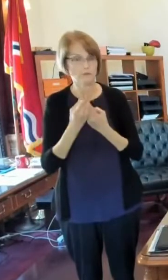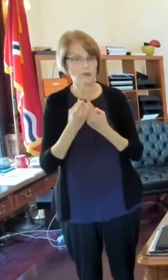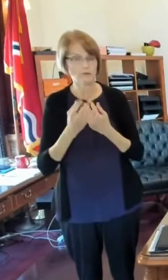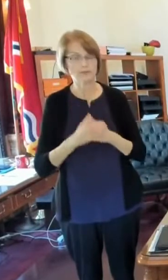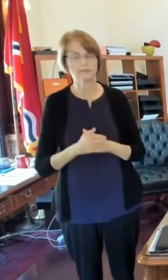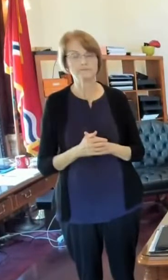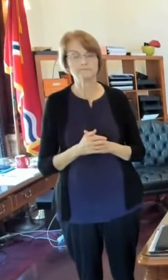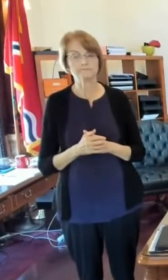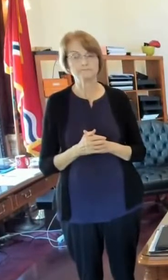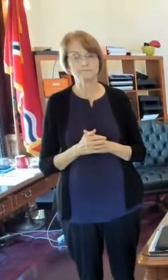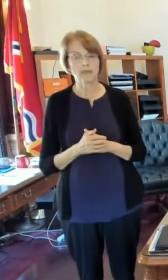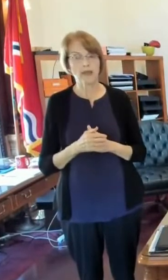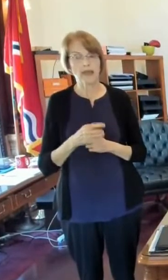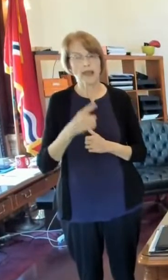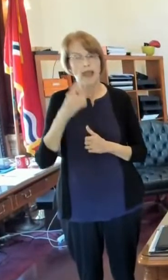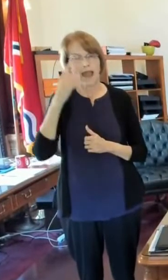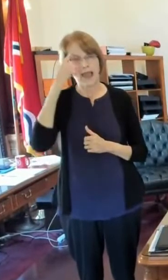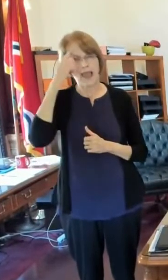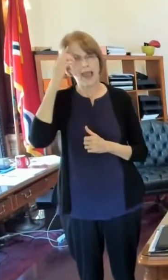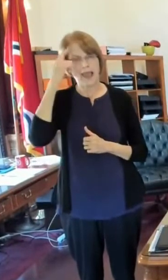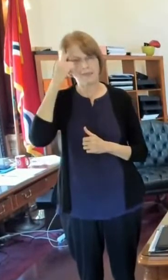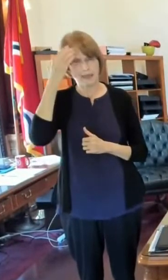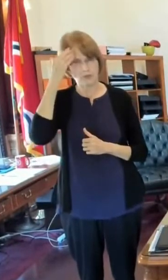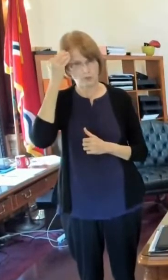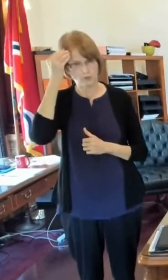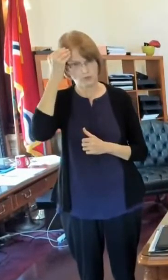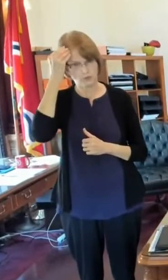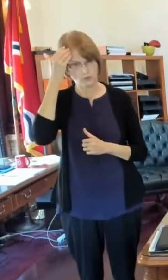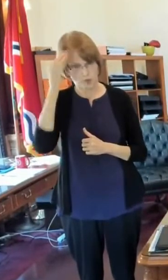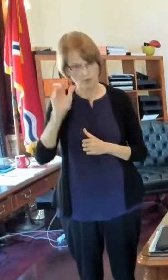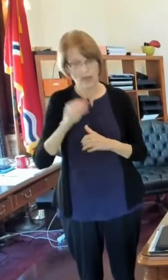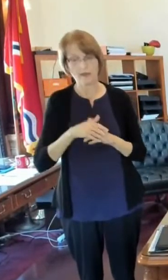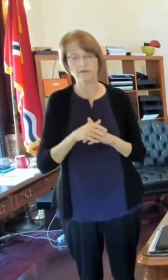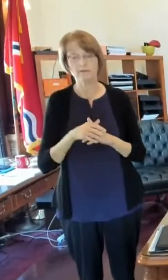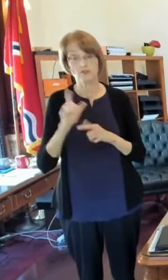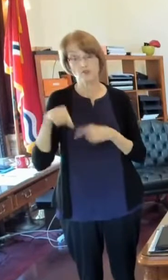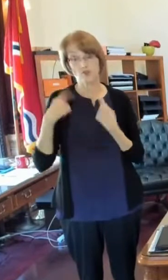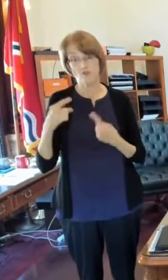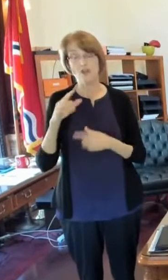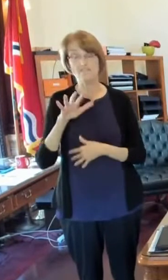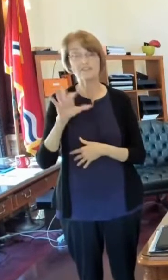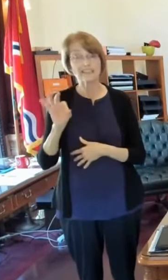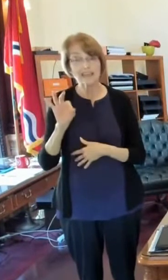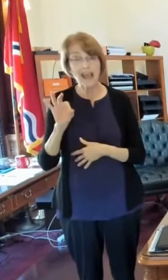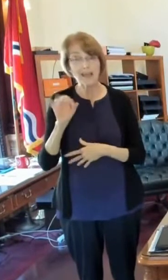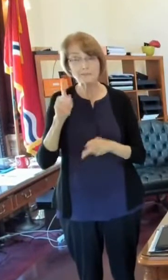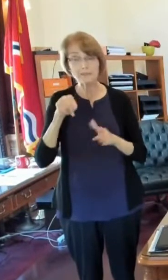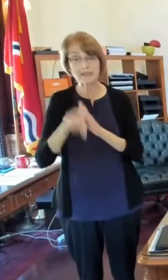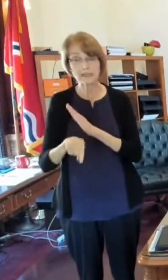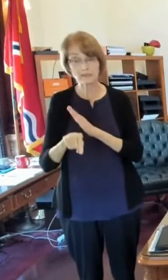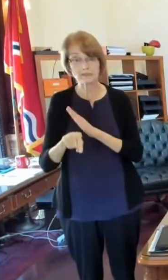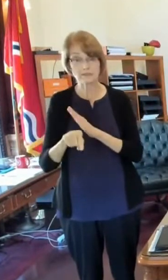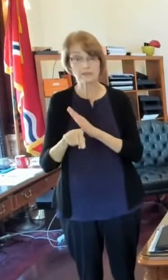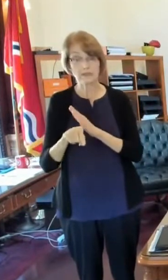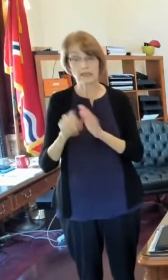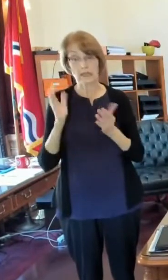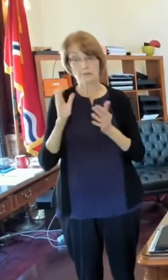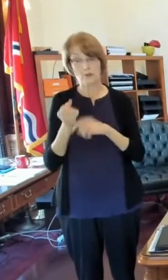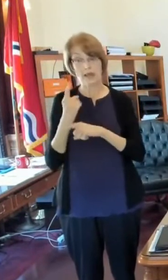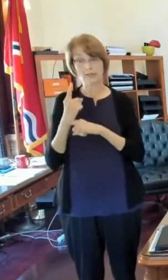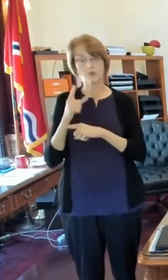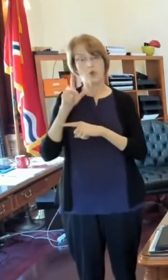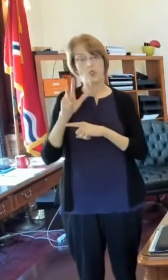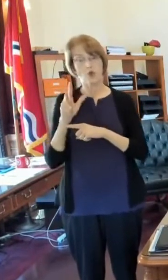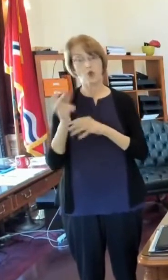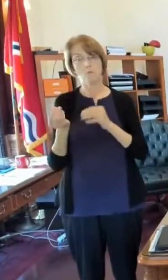have had, I think you know this, 159 homicides so far this year. This is a third more than where we were last